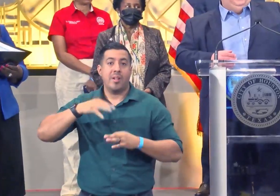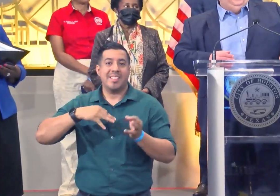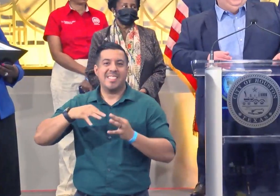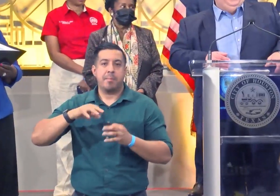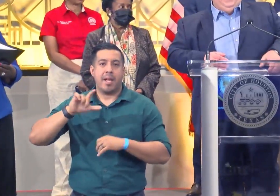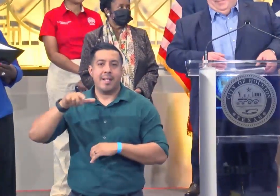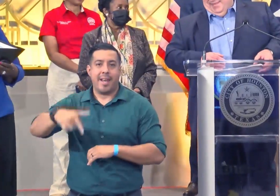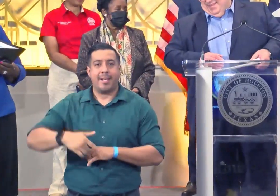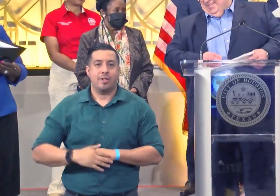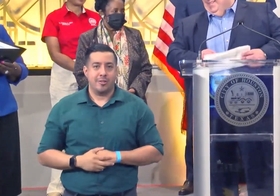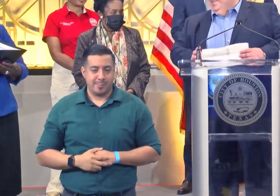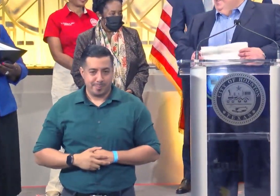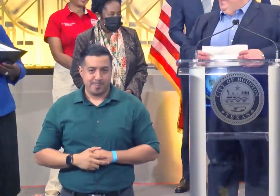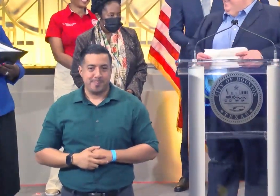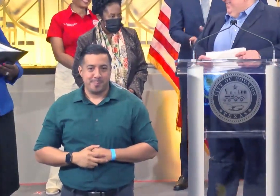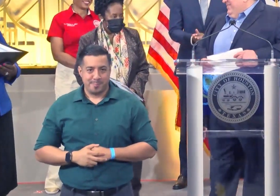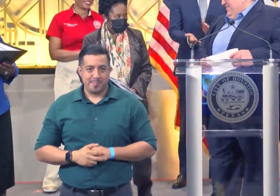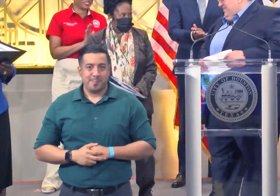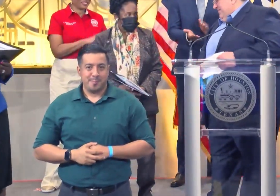later.